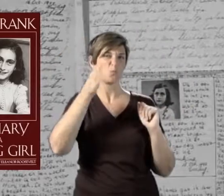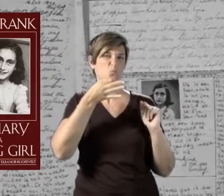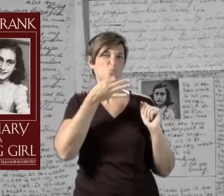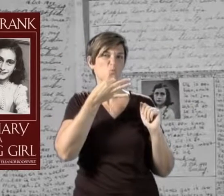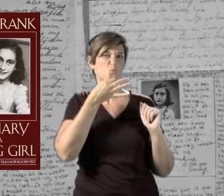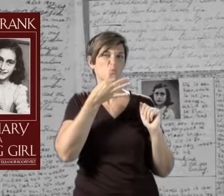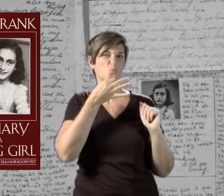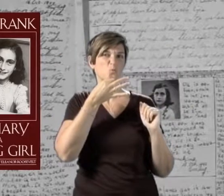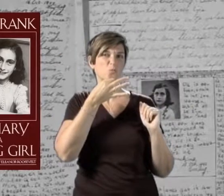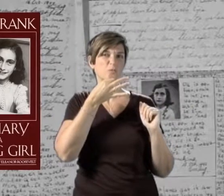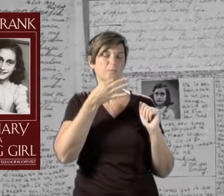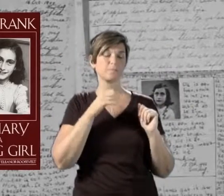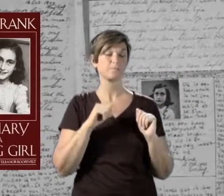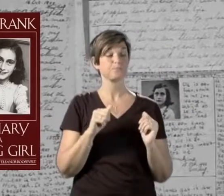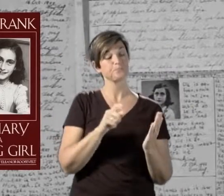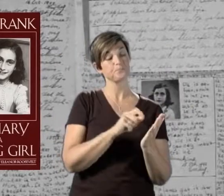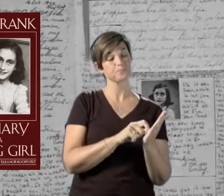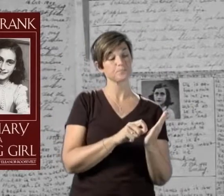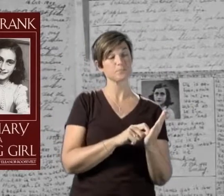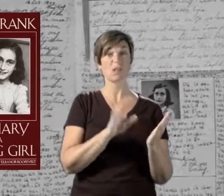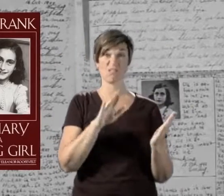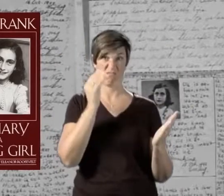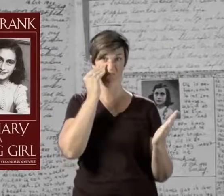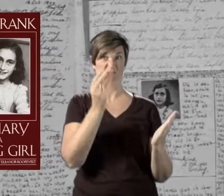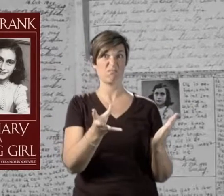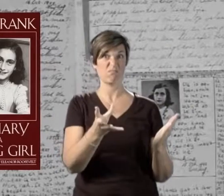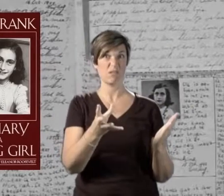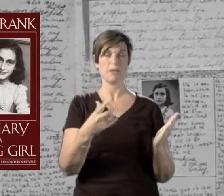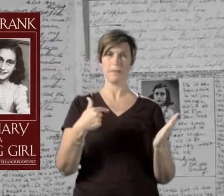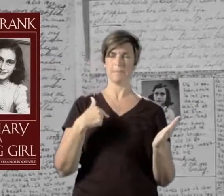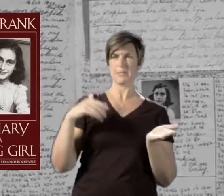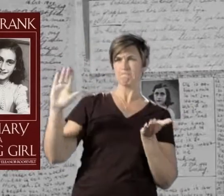Now I know why I'm so much more restless than Peter.